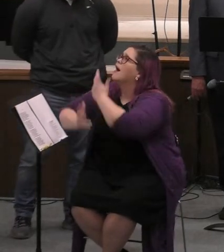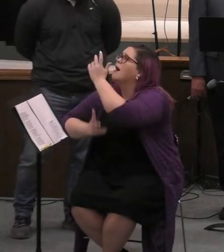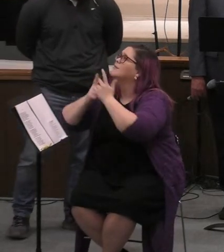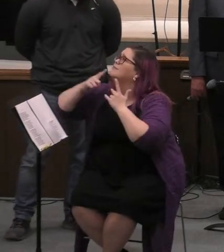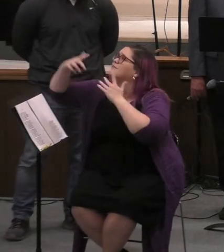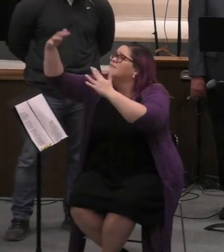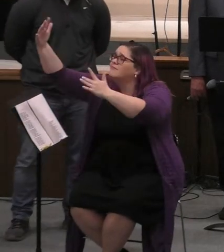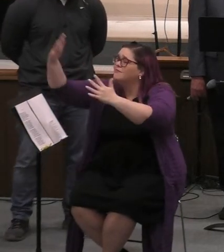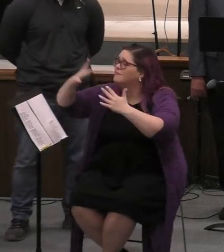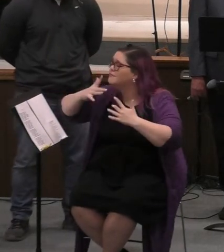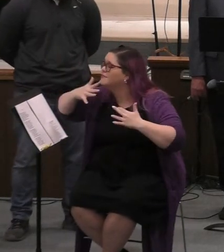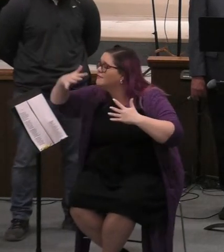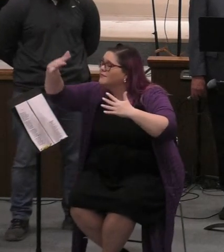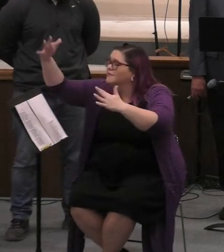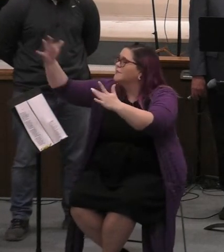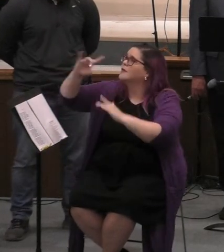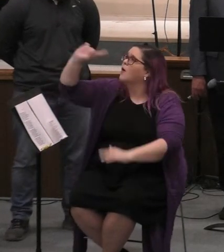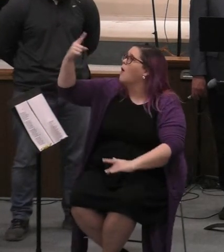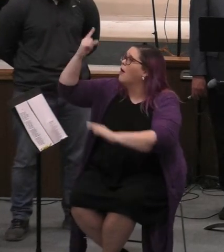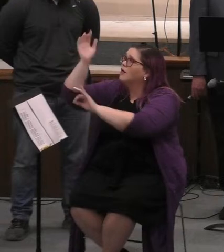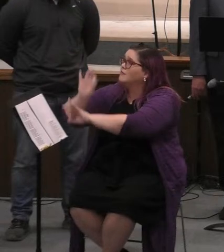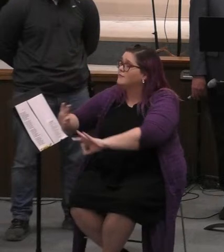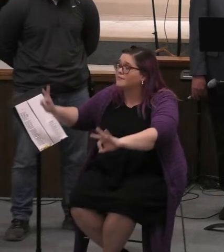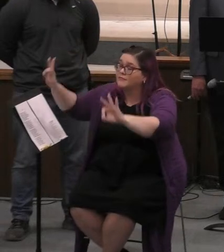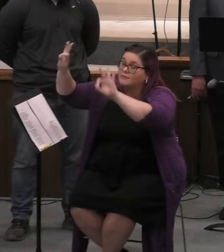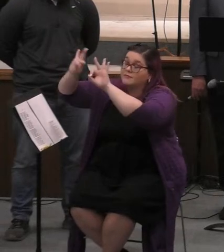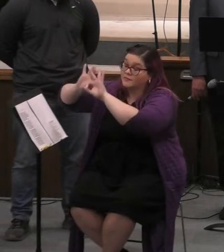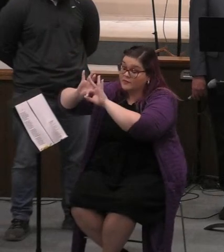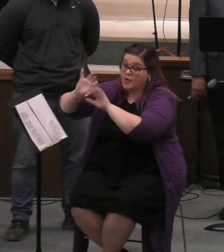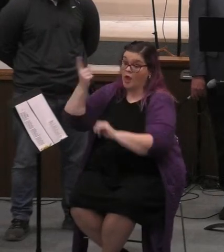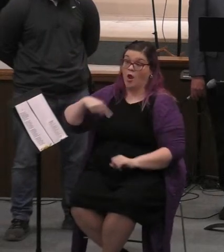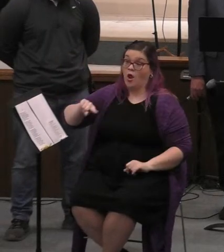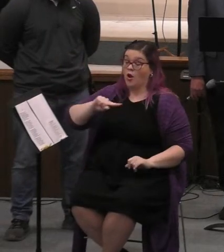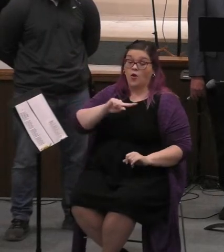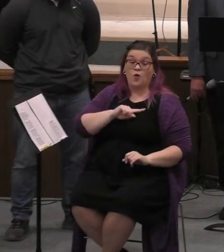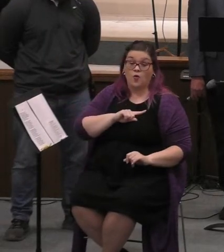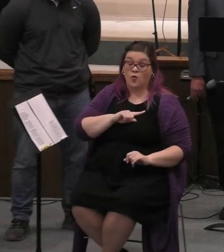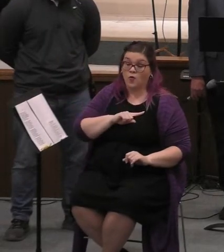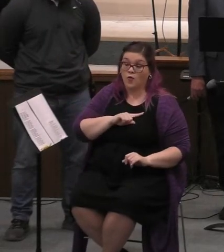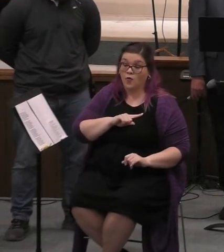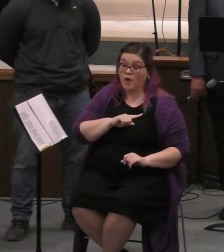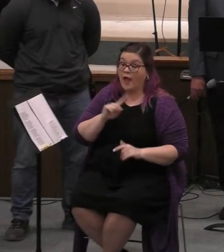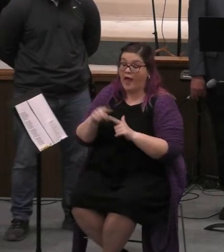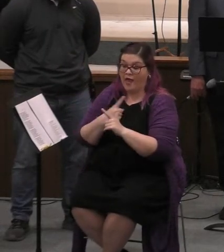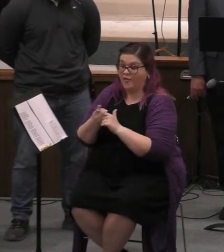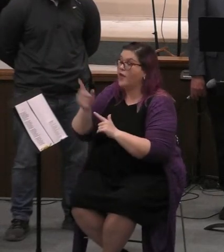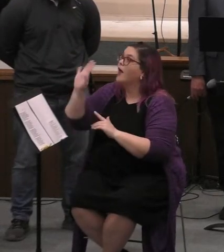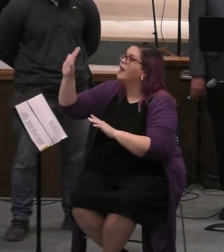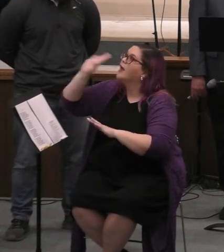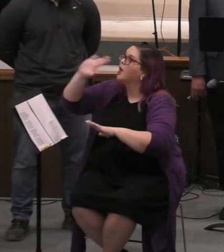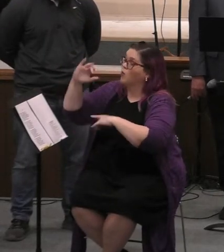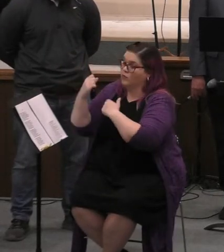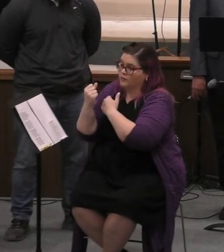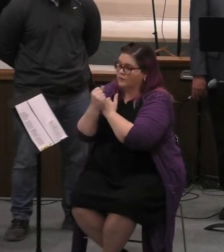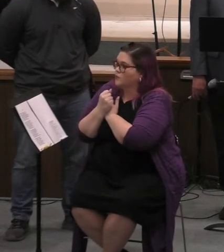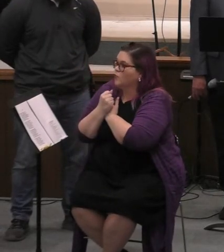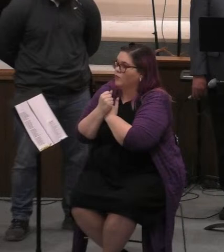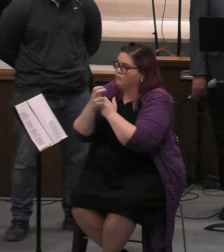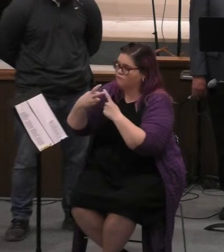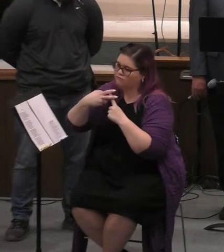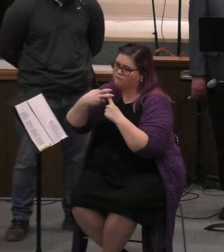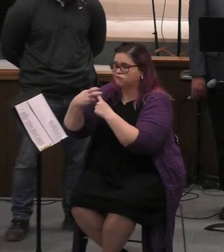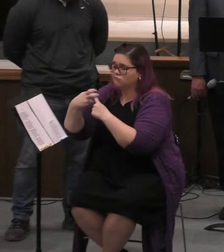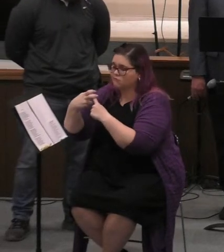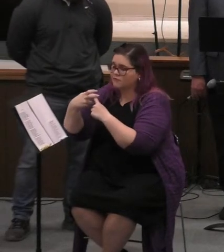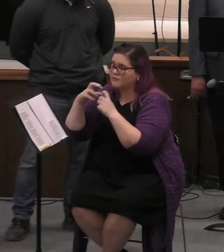that they love the Lord Jesus Christ, and He's the only one worthy. And we followed up with "He Will Hold Me Fast," which was the closing song of the entire